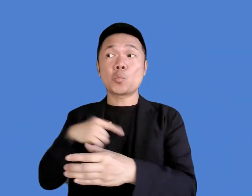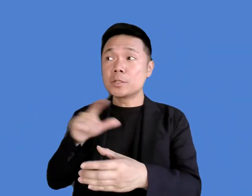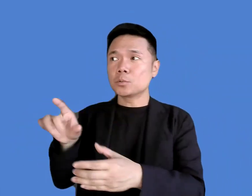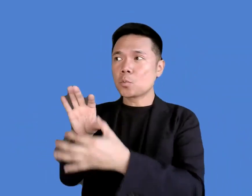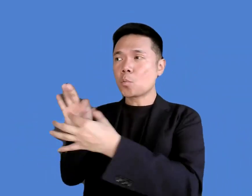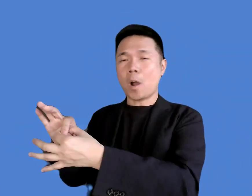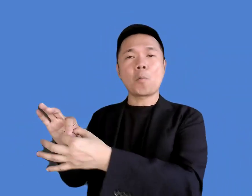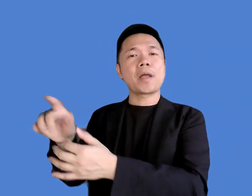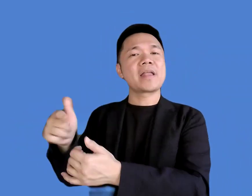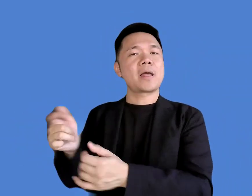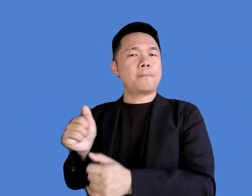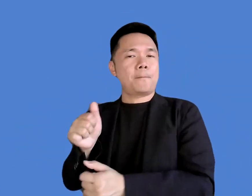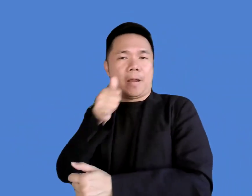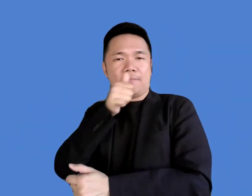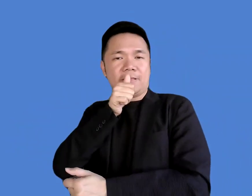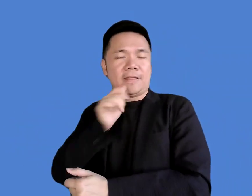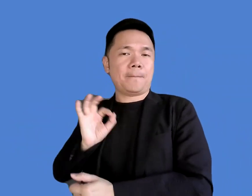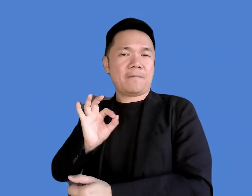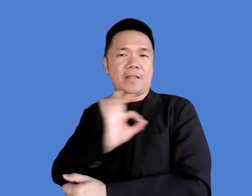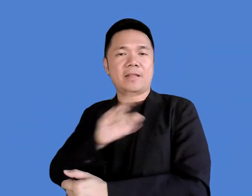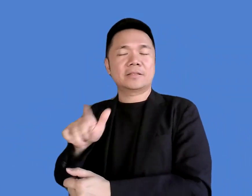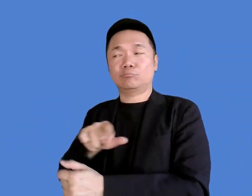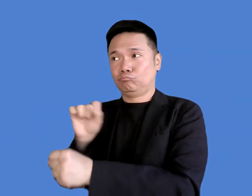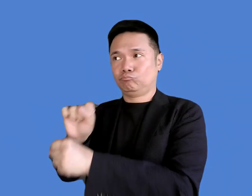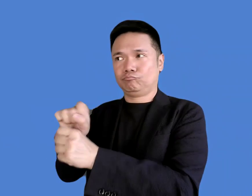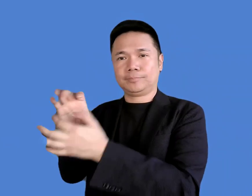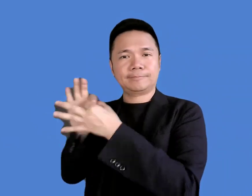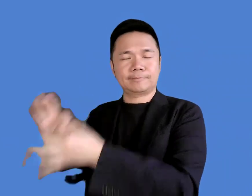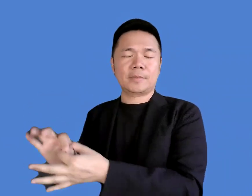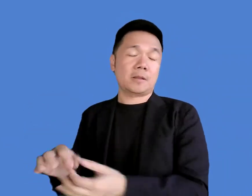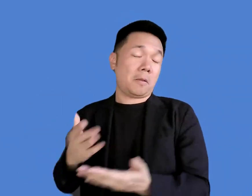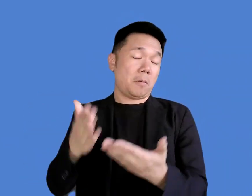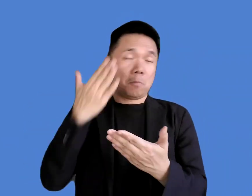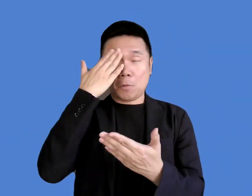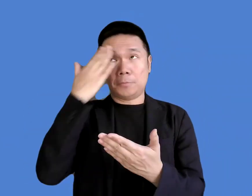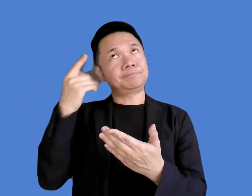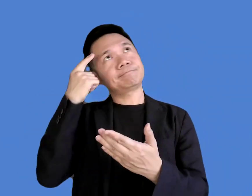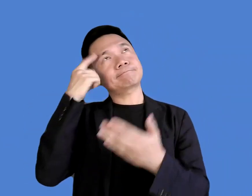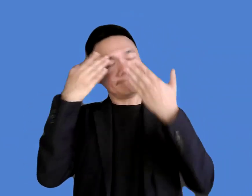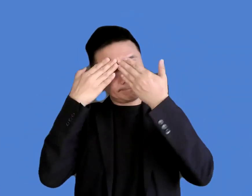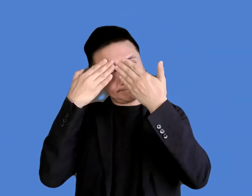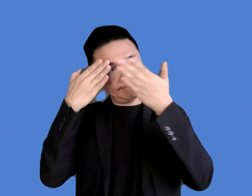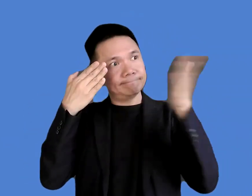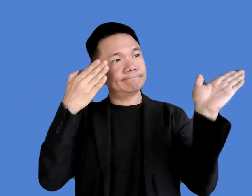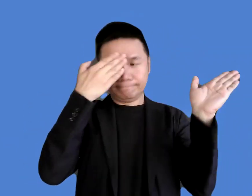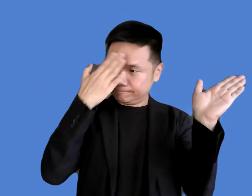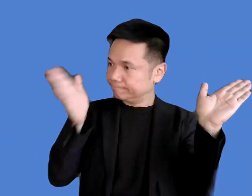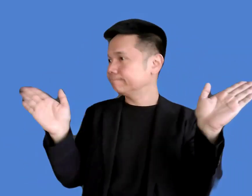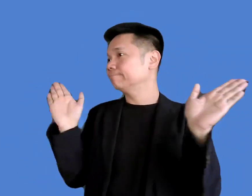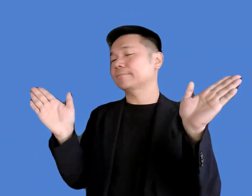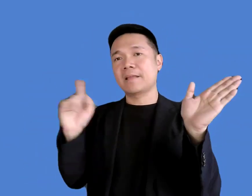and leverage it for innovation. Diverse teams offer broader perspectives and bring more information to the table